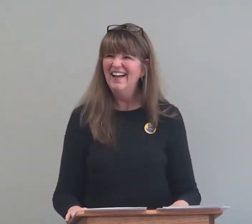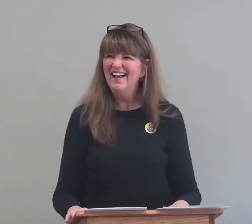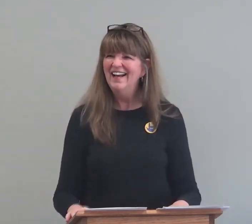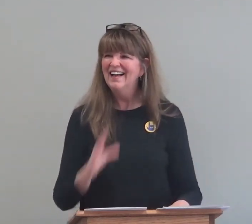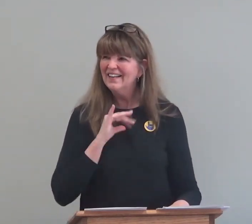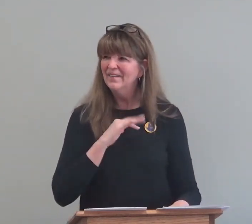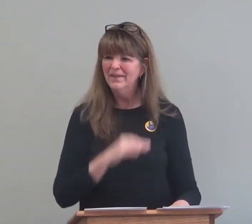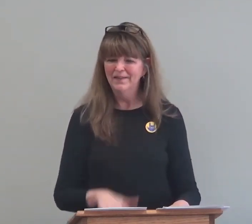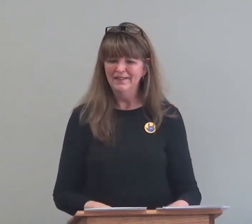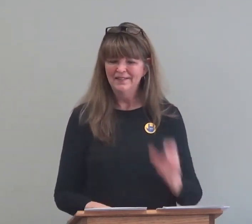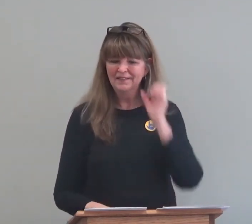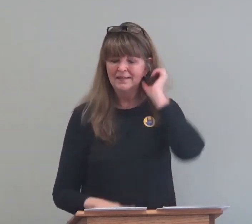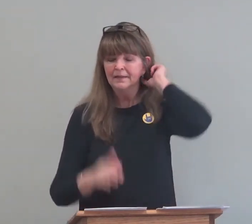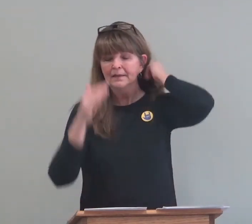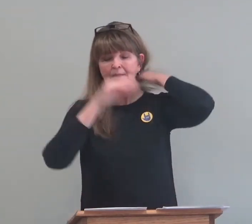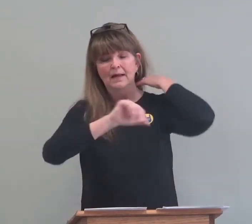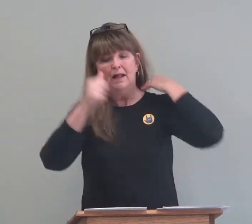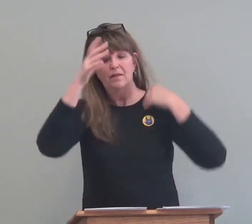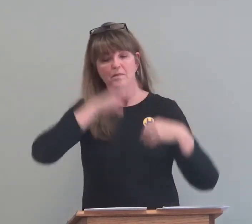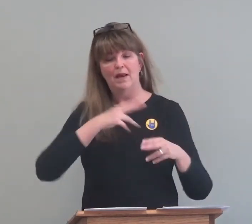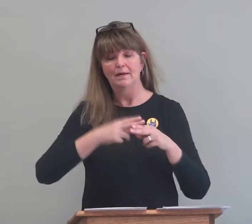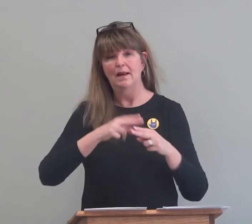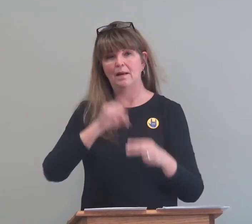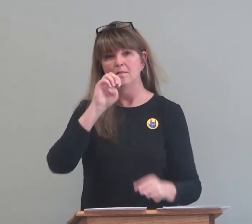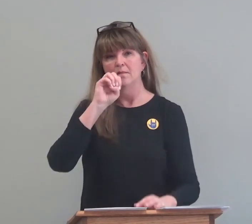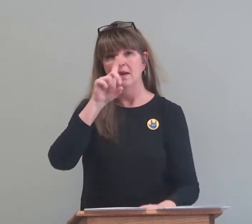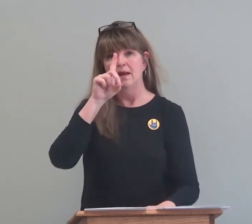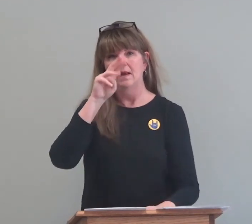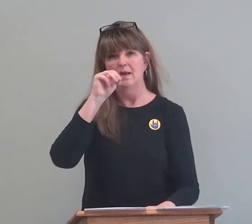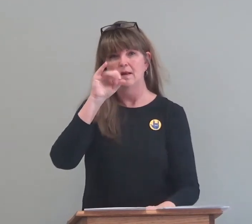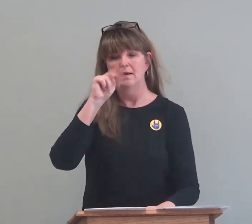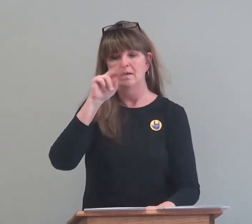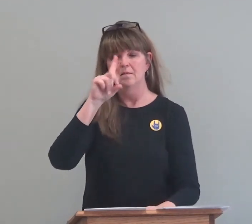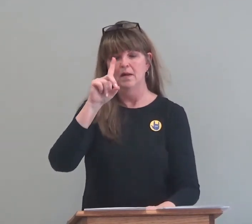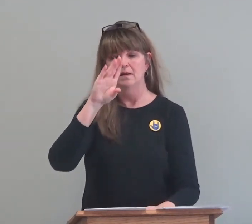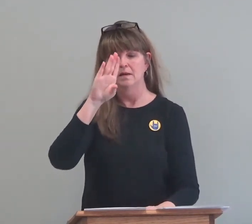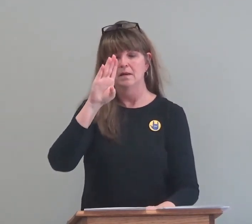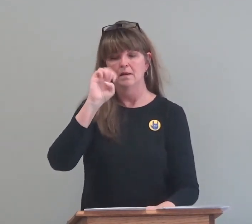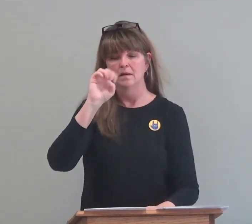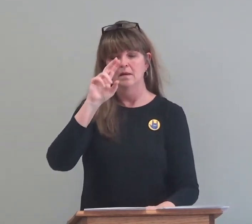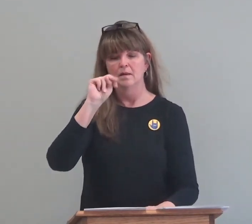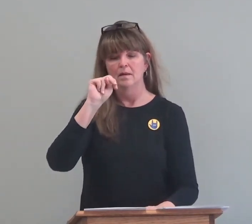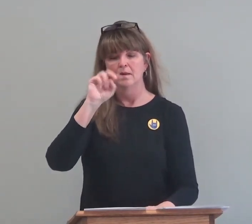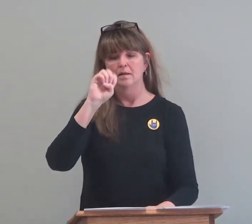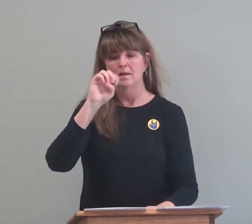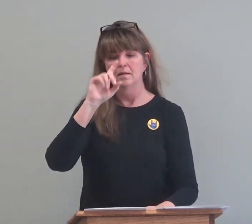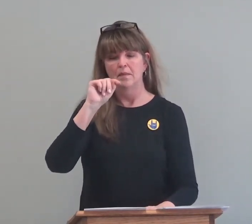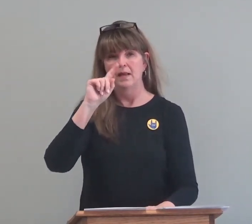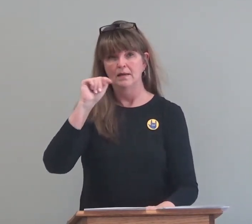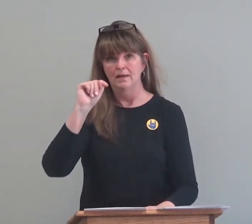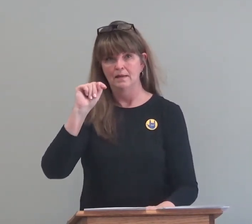of this and converted to Christianity. Another man, Edmund Bennett,